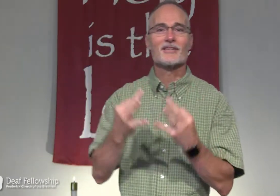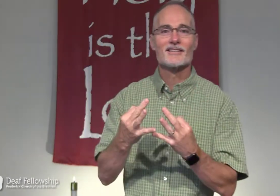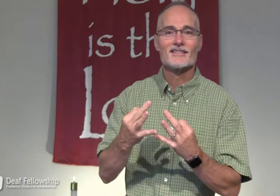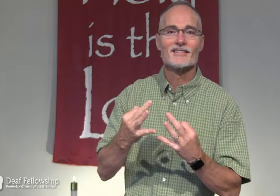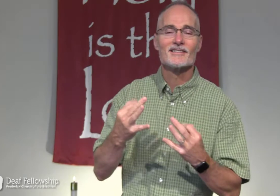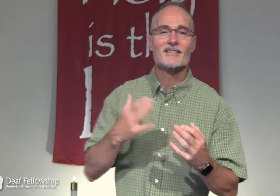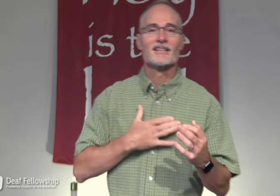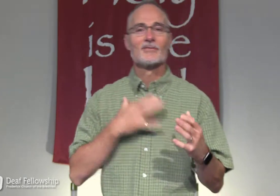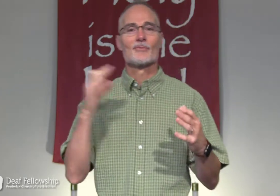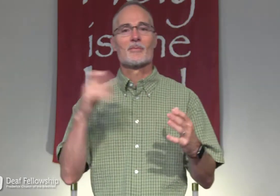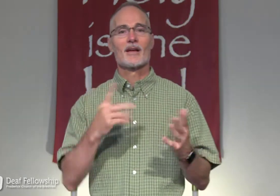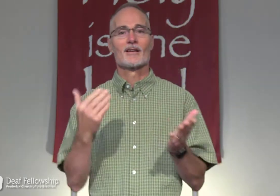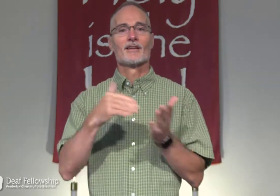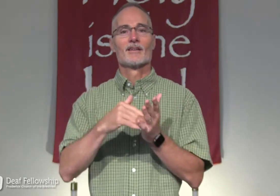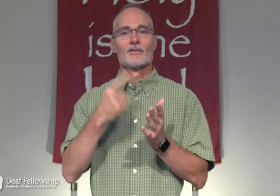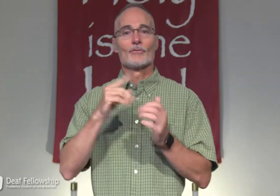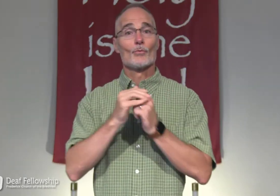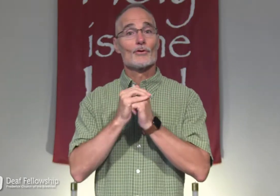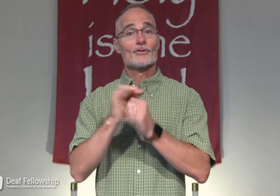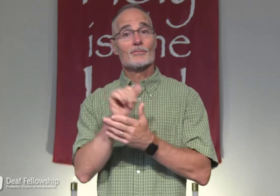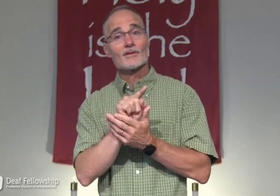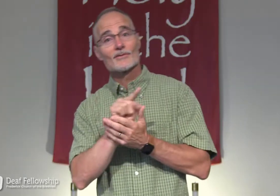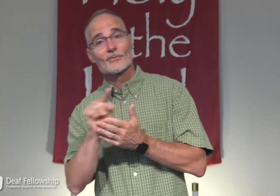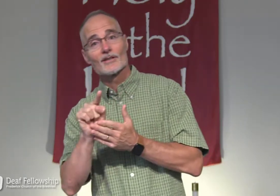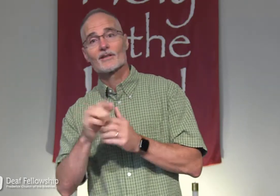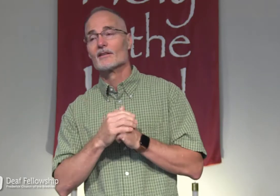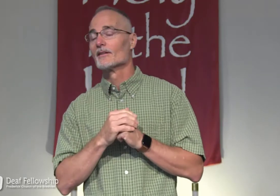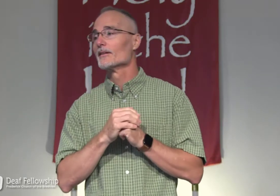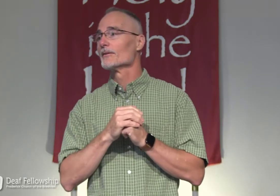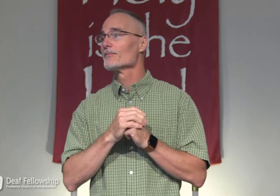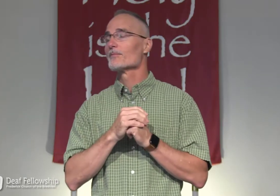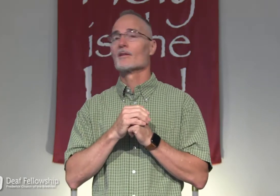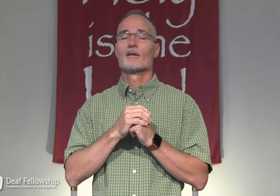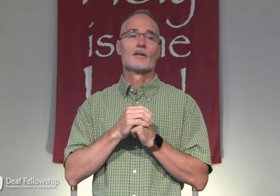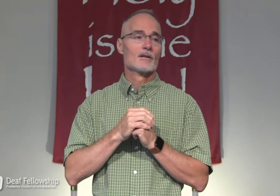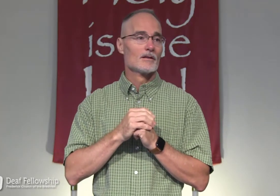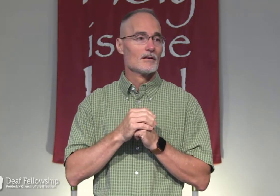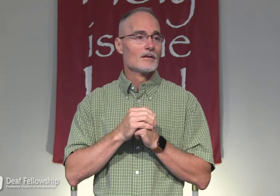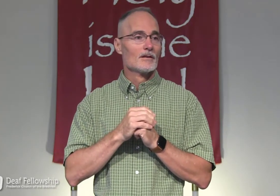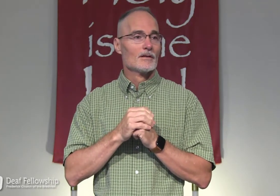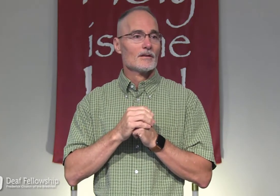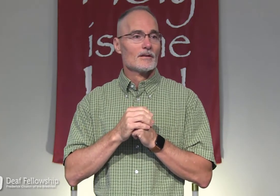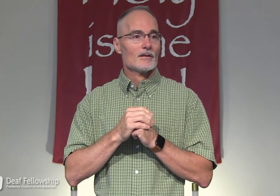Good morning, church family. Glad to have you back again with us for worship this week.